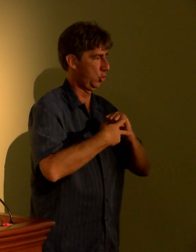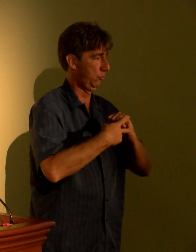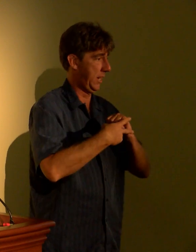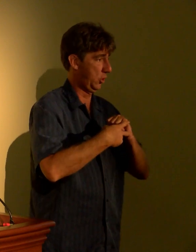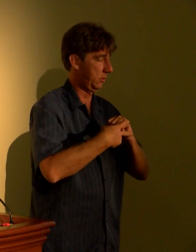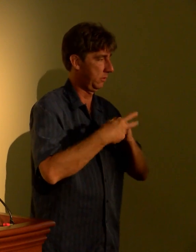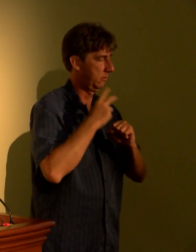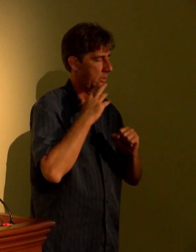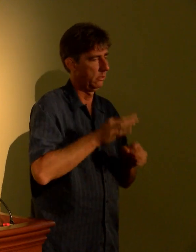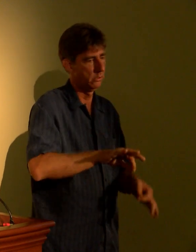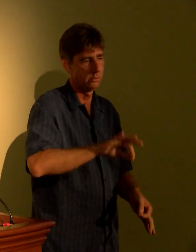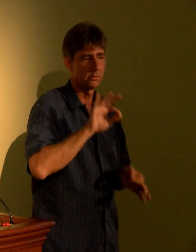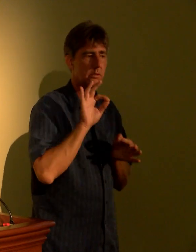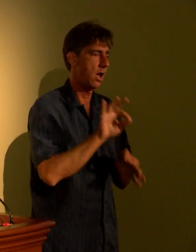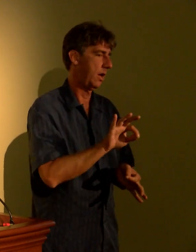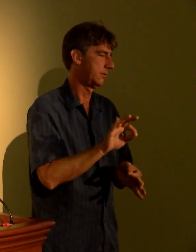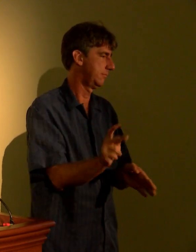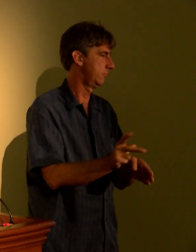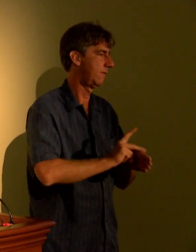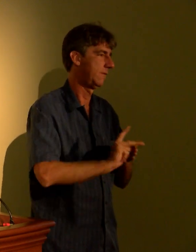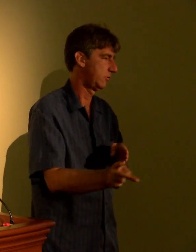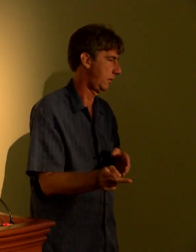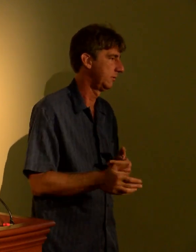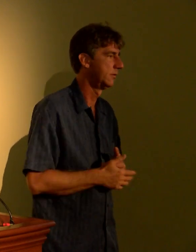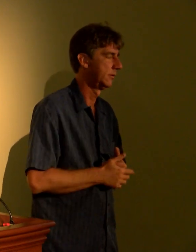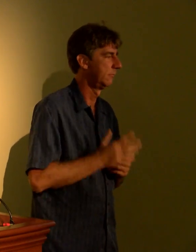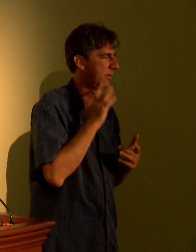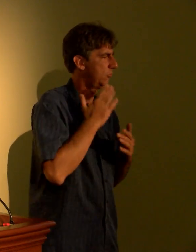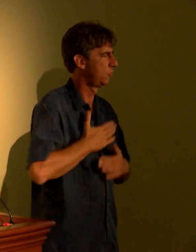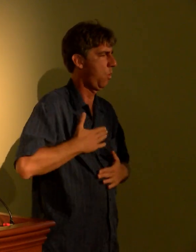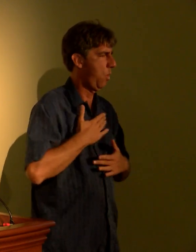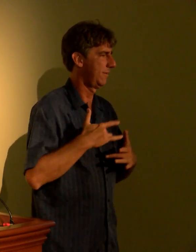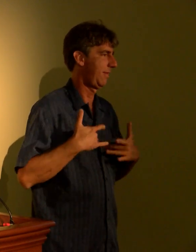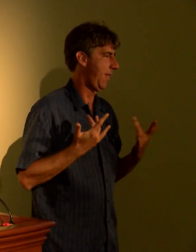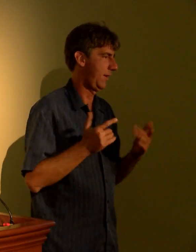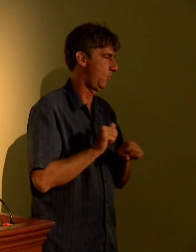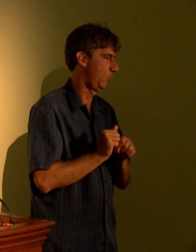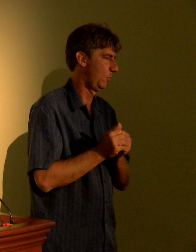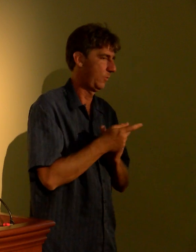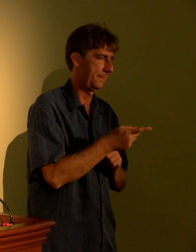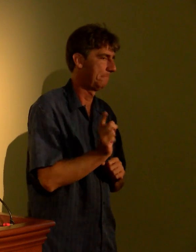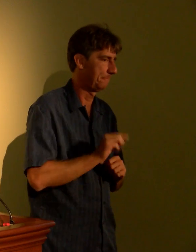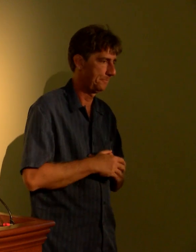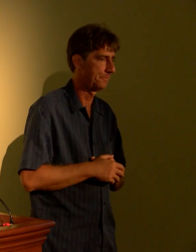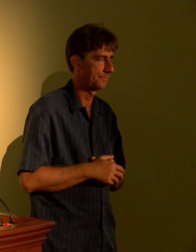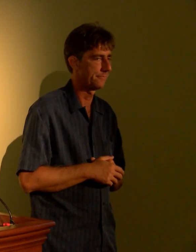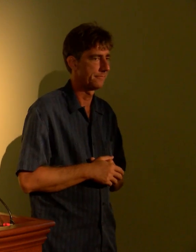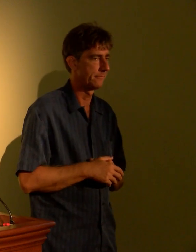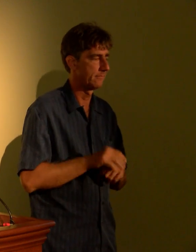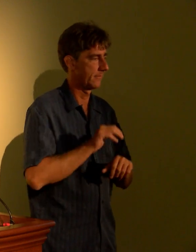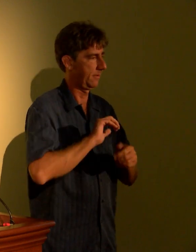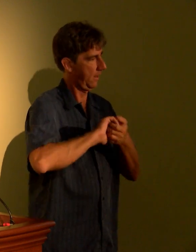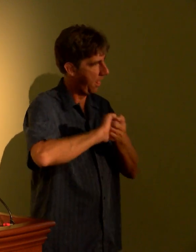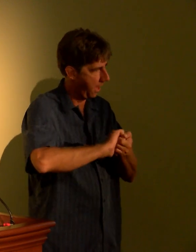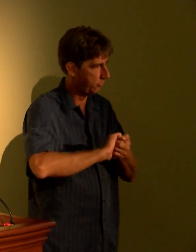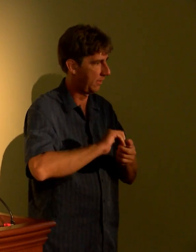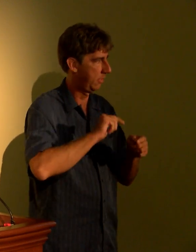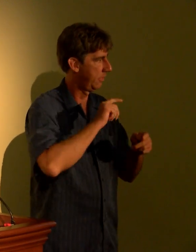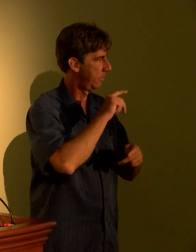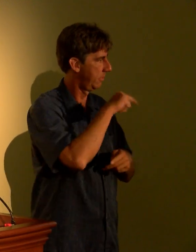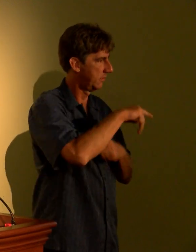consummate professionals, and just a joy and a delight to collaborate with in a